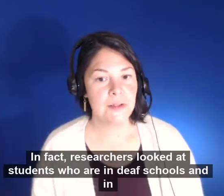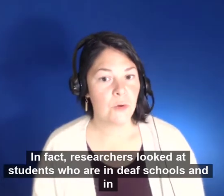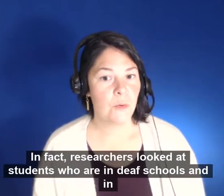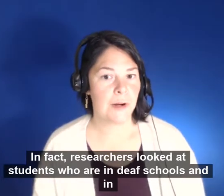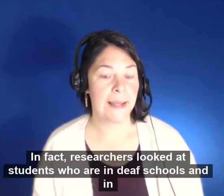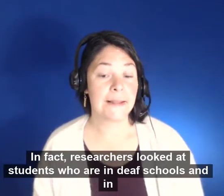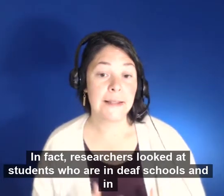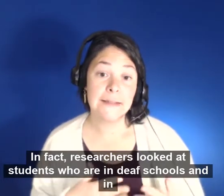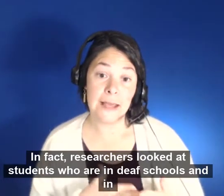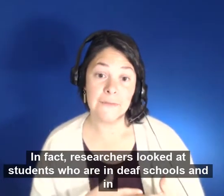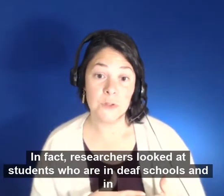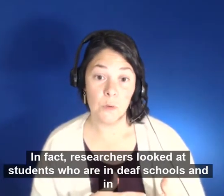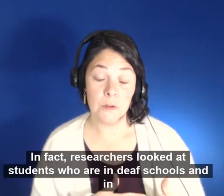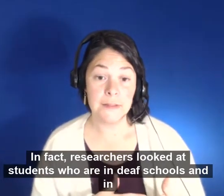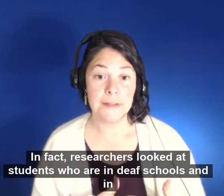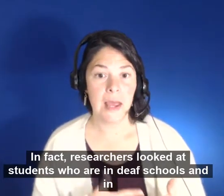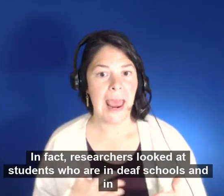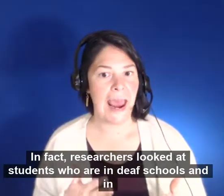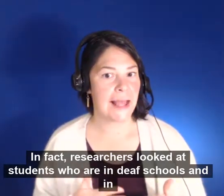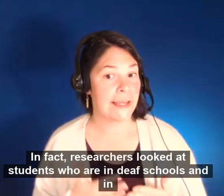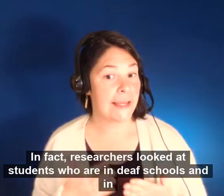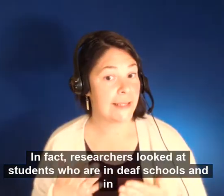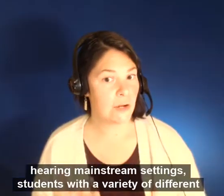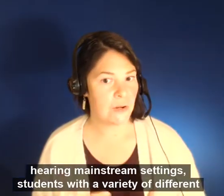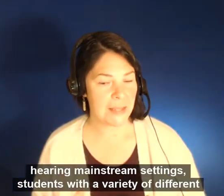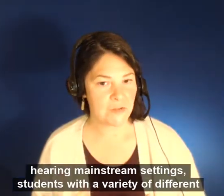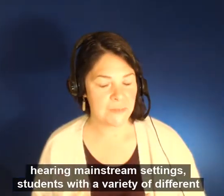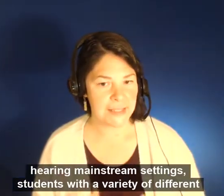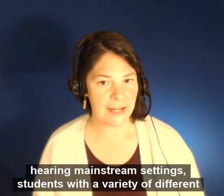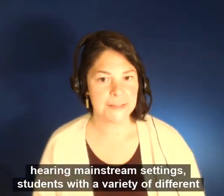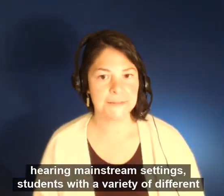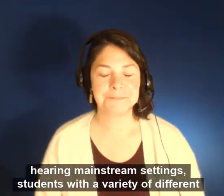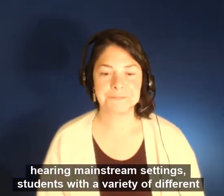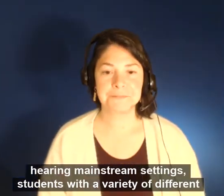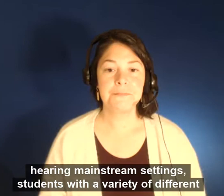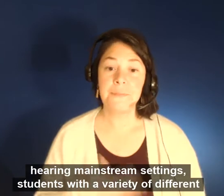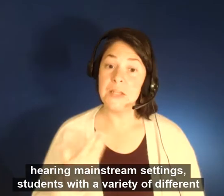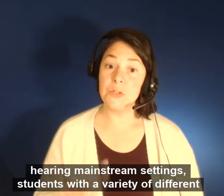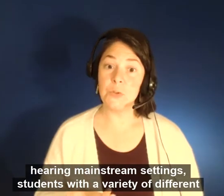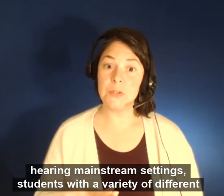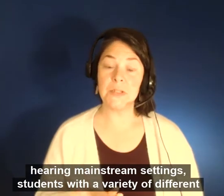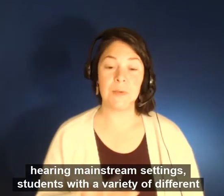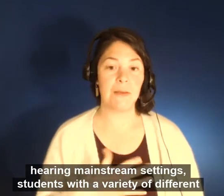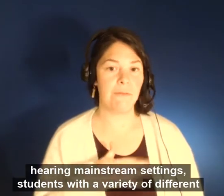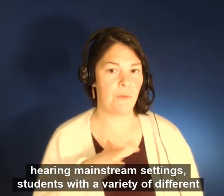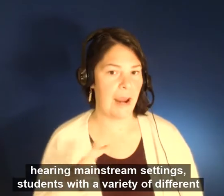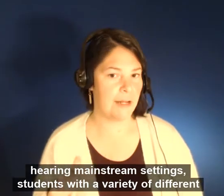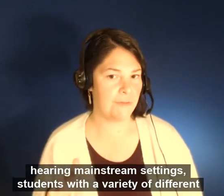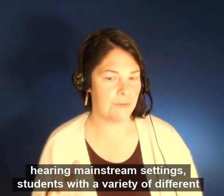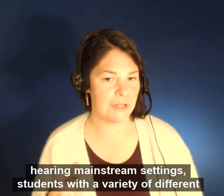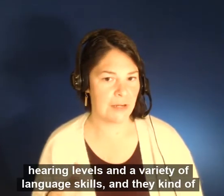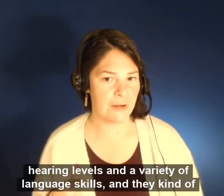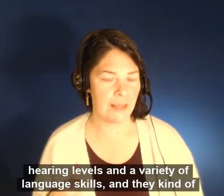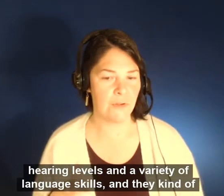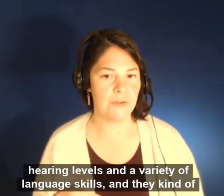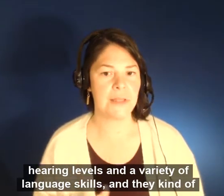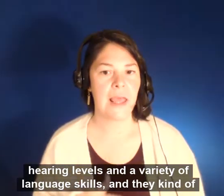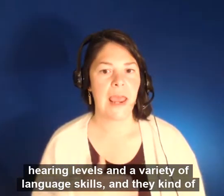who are in deaf schools and in hearing mainstream settings, students with a variety of different hearing levels and